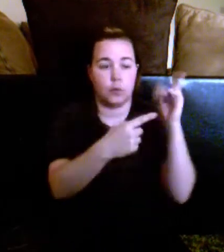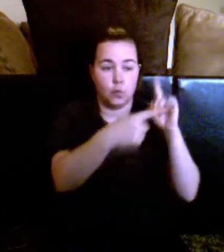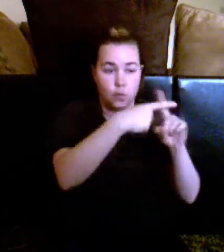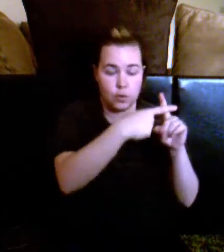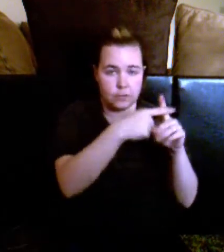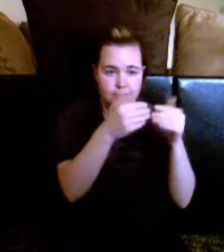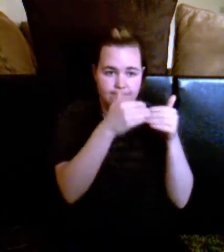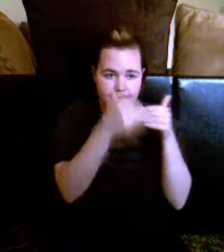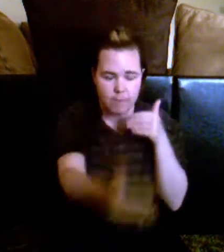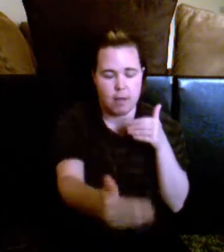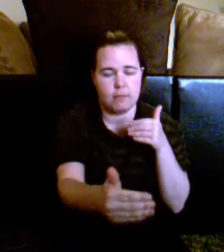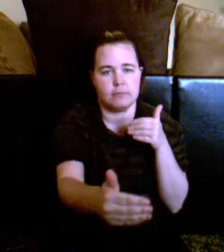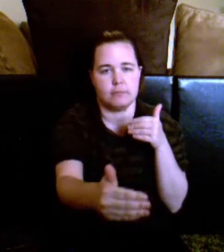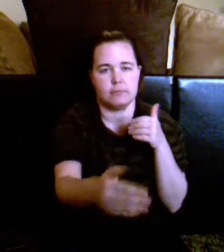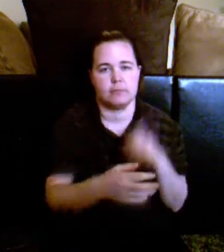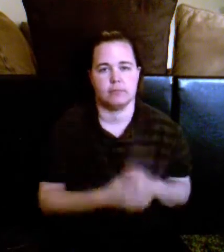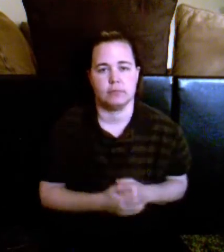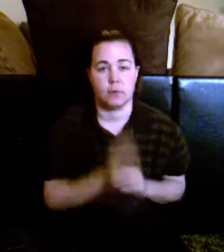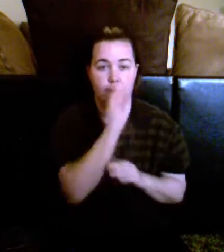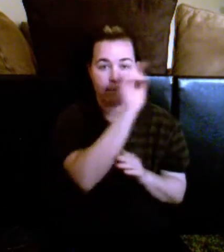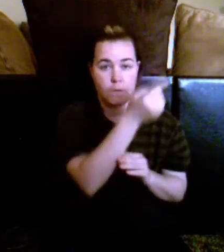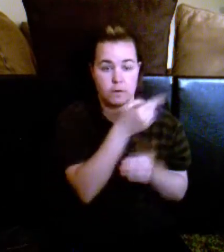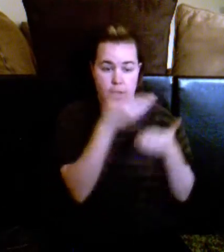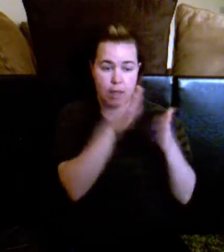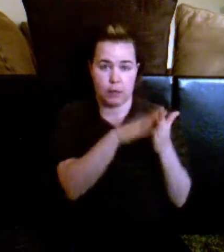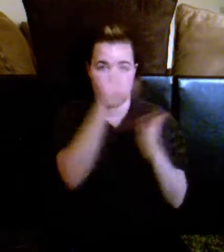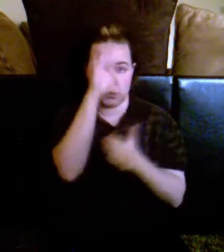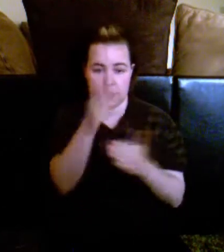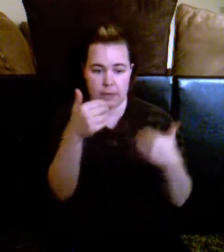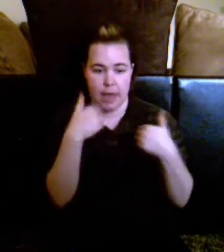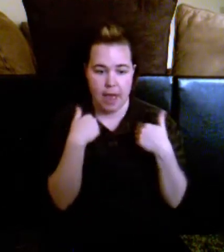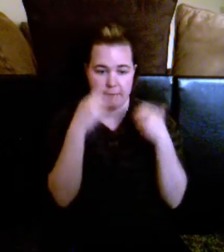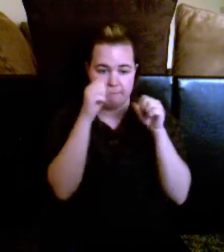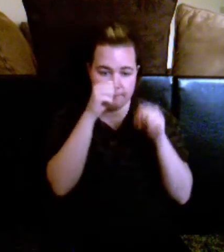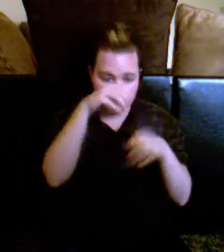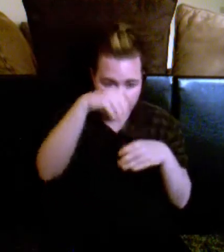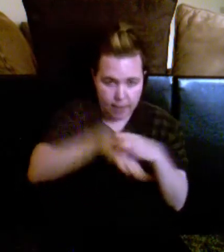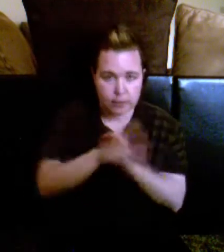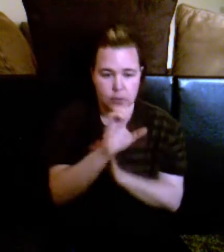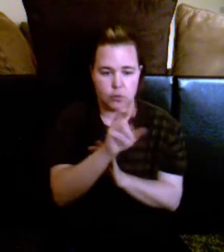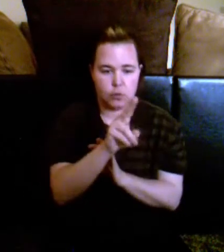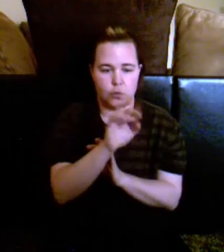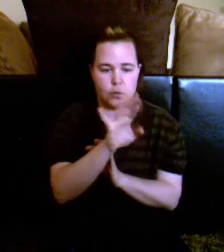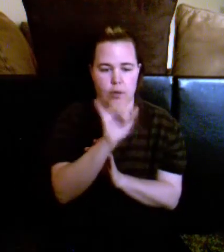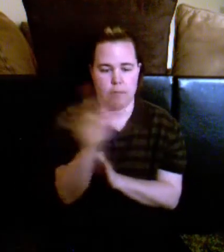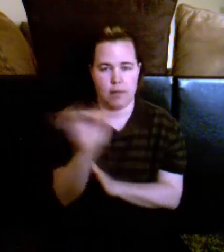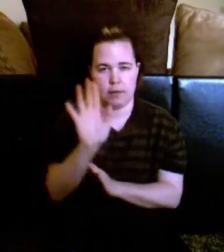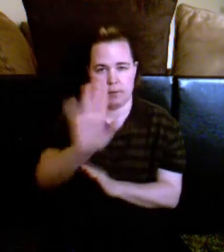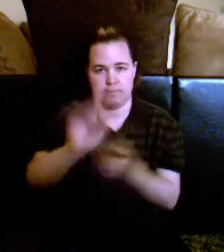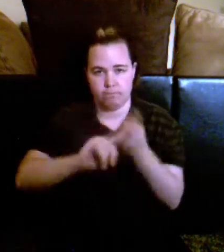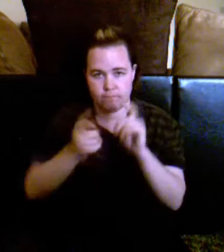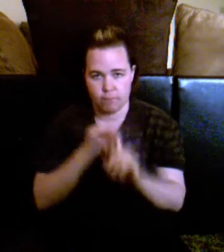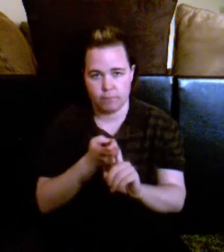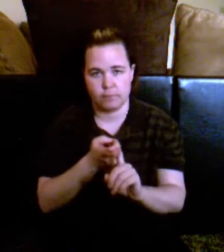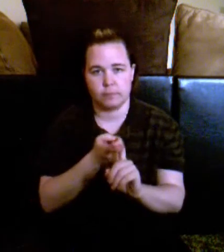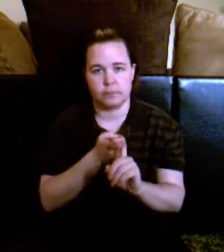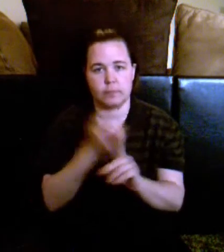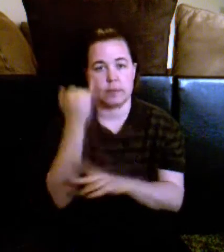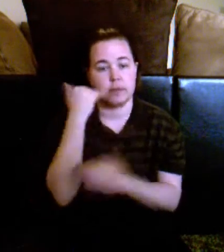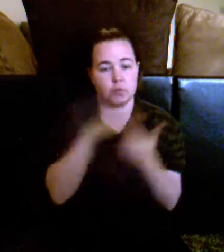follows. First, it allows students to have access to the curriculum like their typical peers. If students are doing